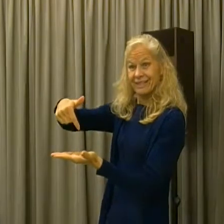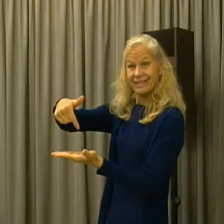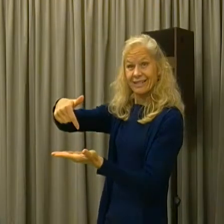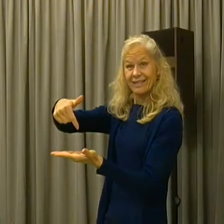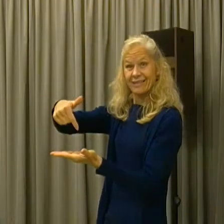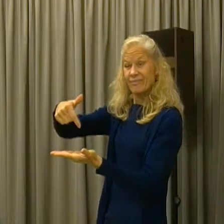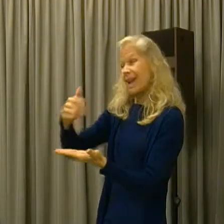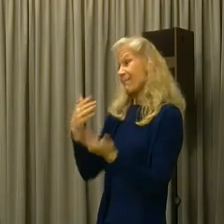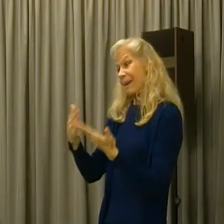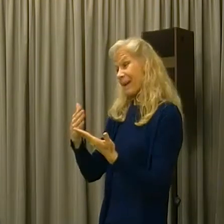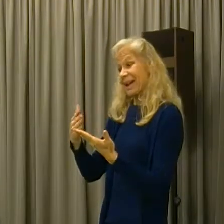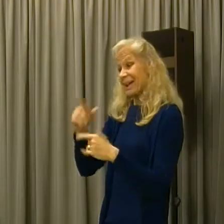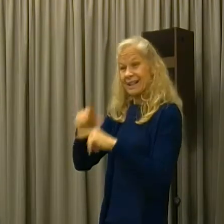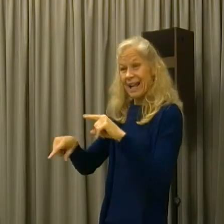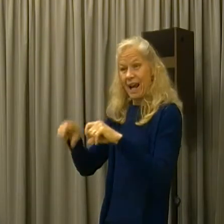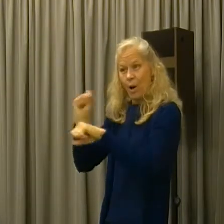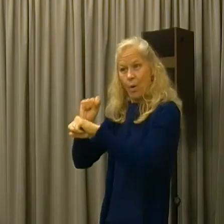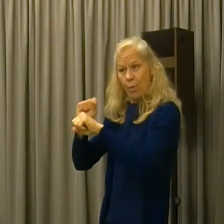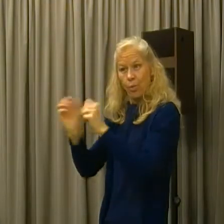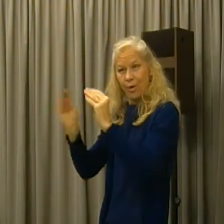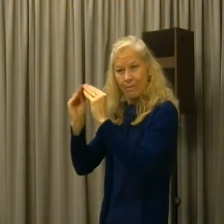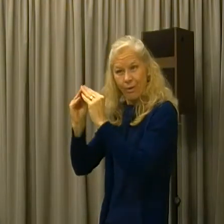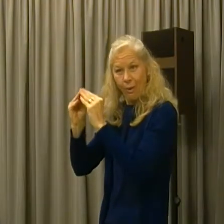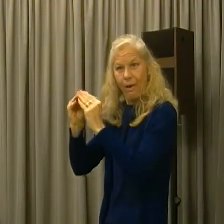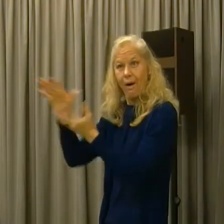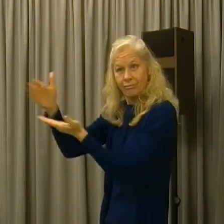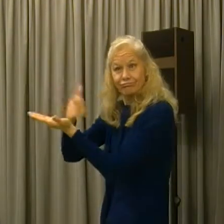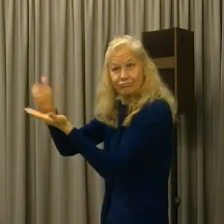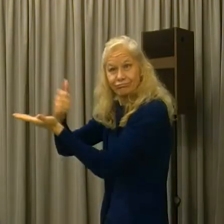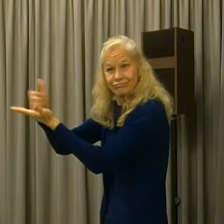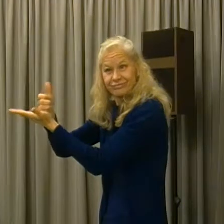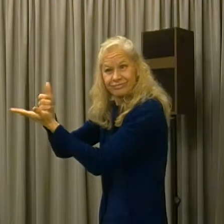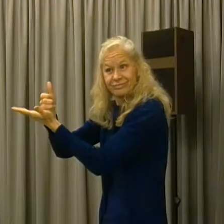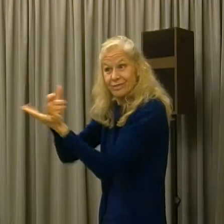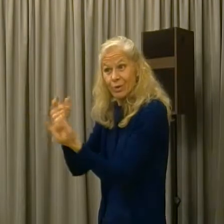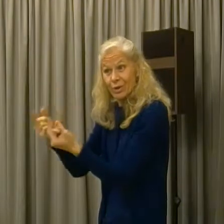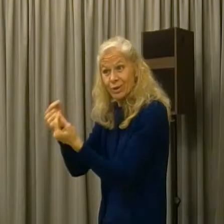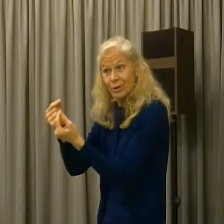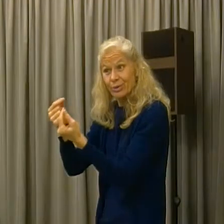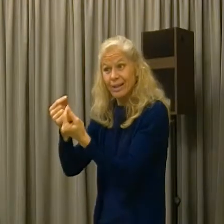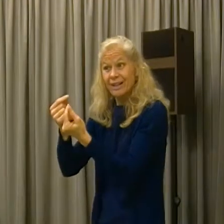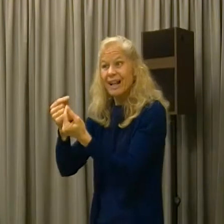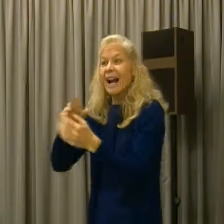And he gives this kind of counsel to people. Somebody asked him, do you keep track of every dollar you spend?